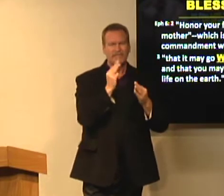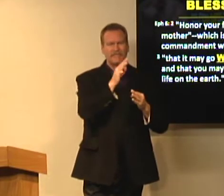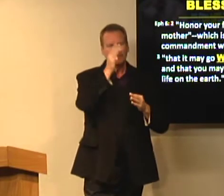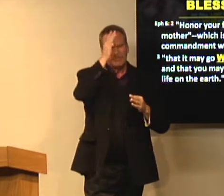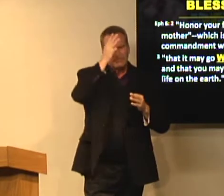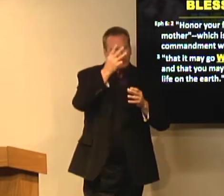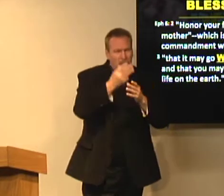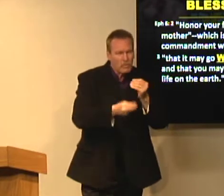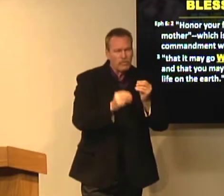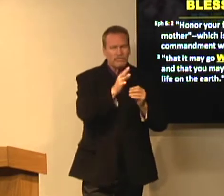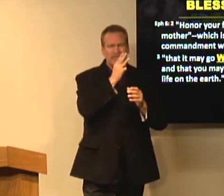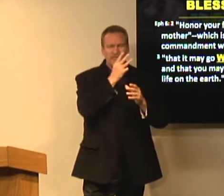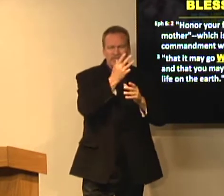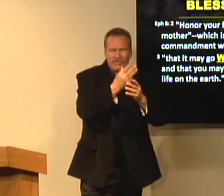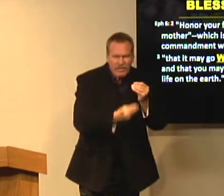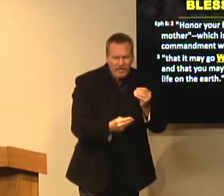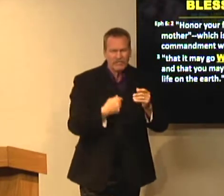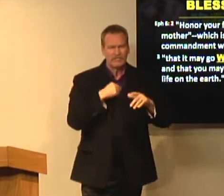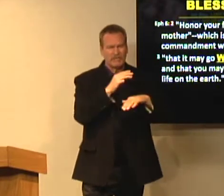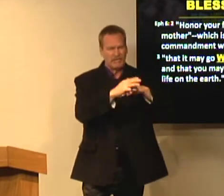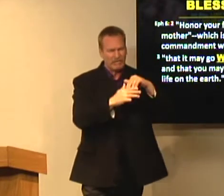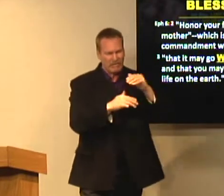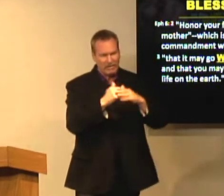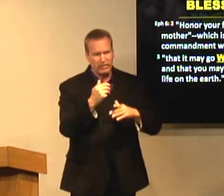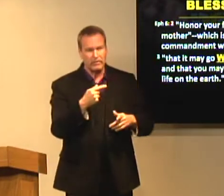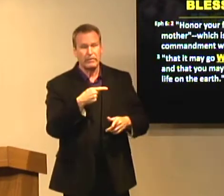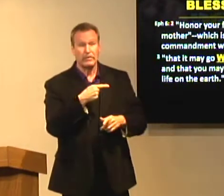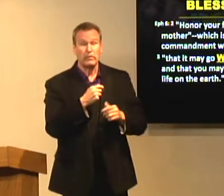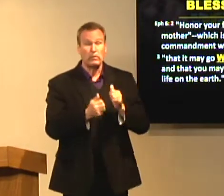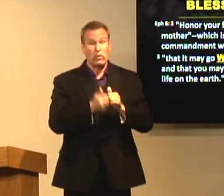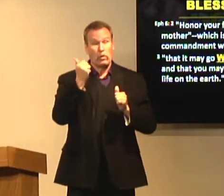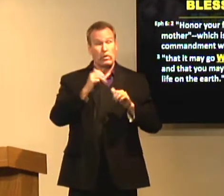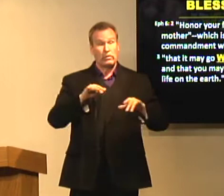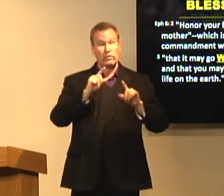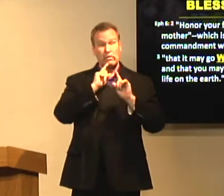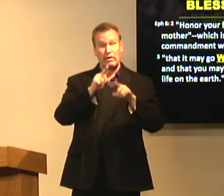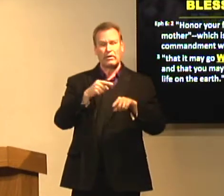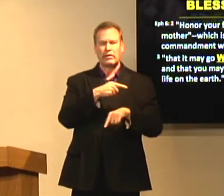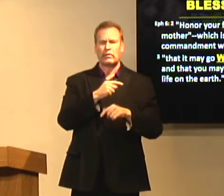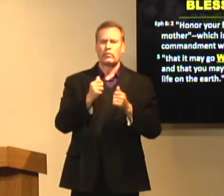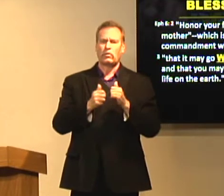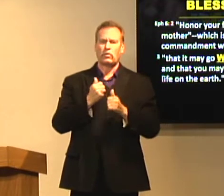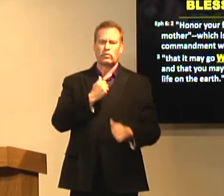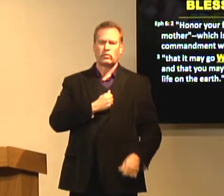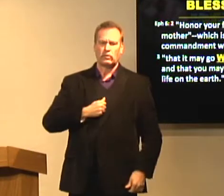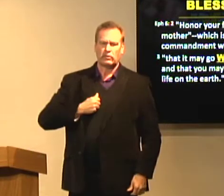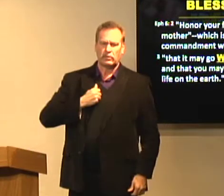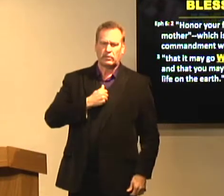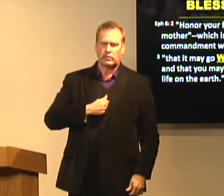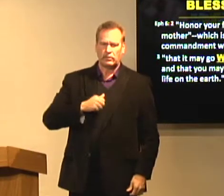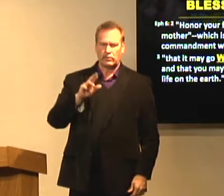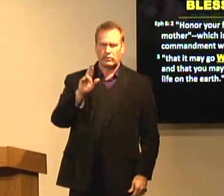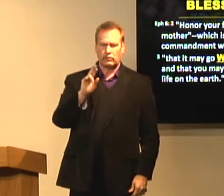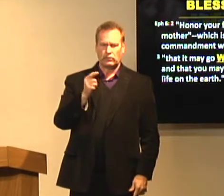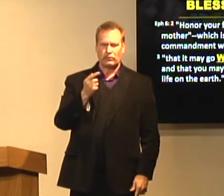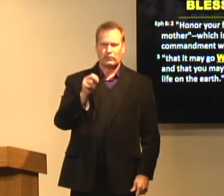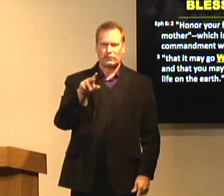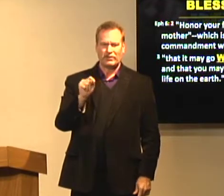I've seen children grow up and their parents pass away, and oftentimes the children have a lot